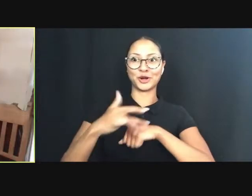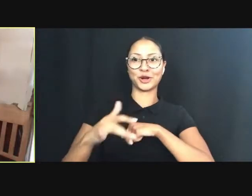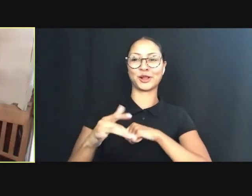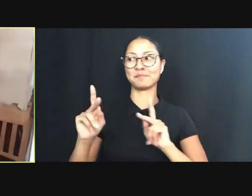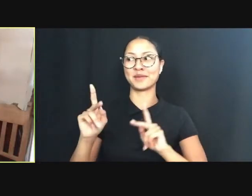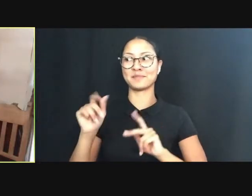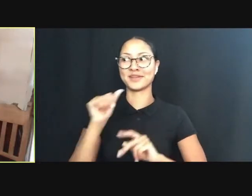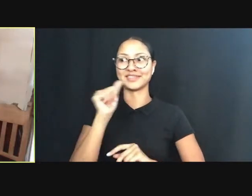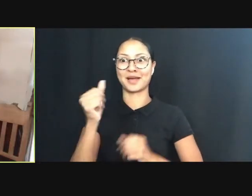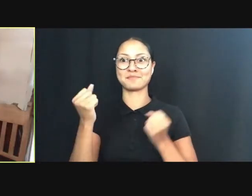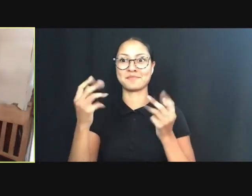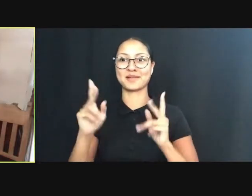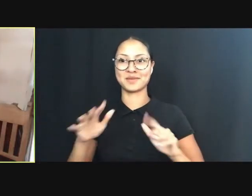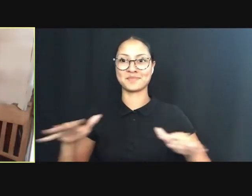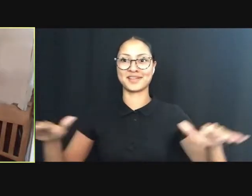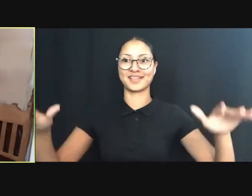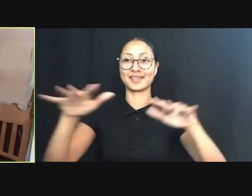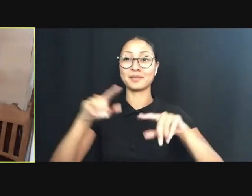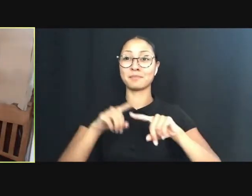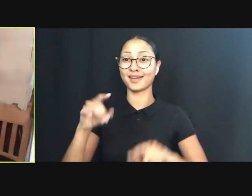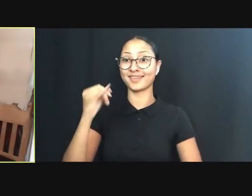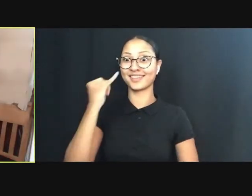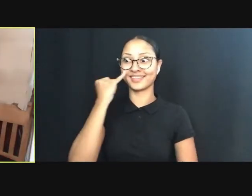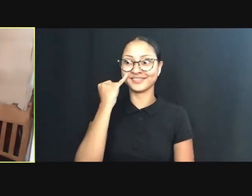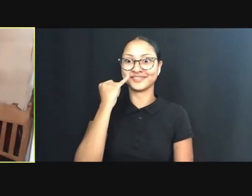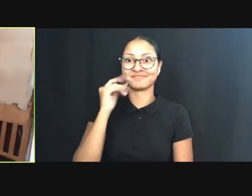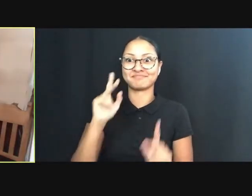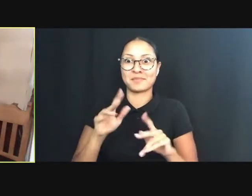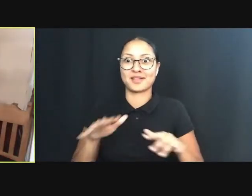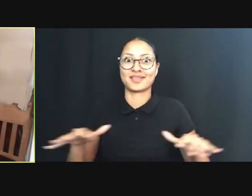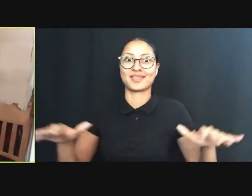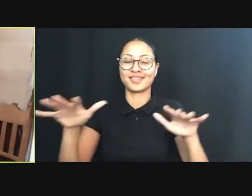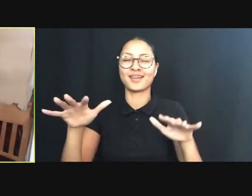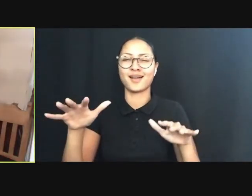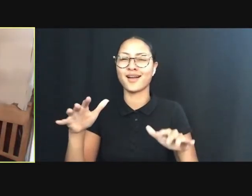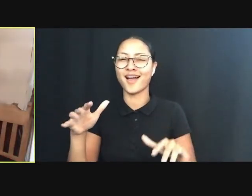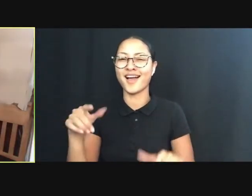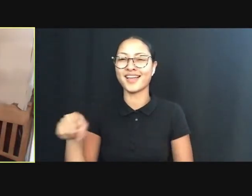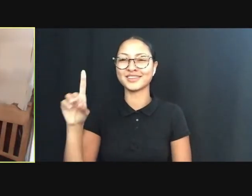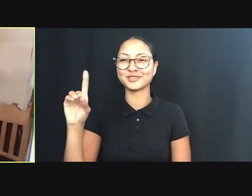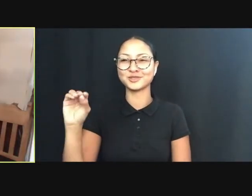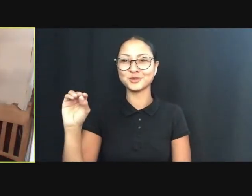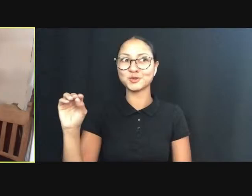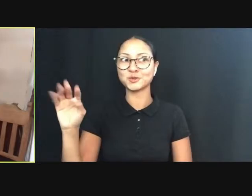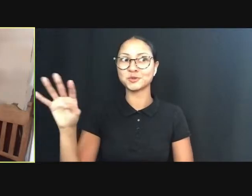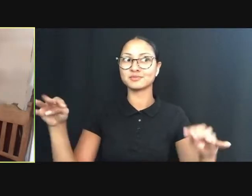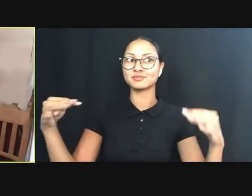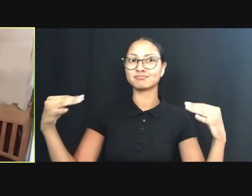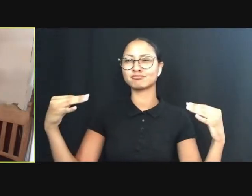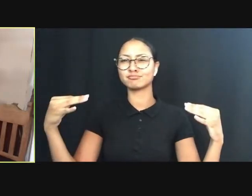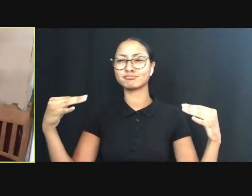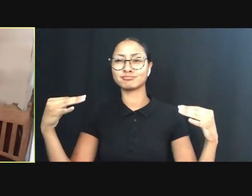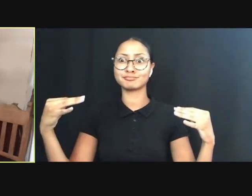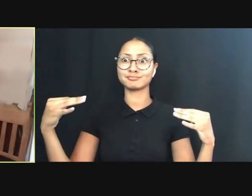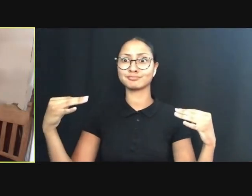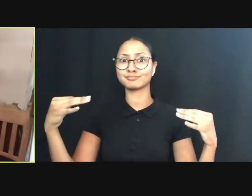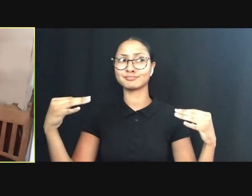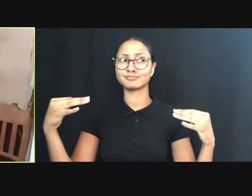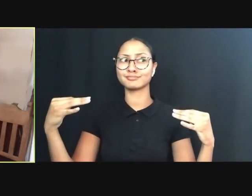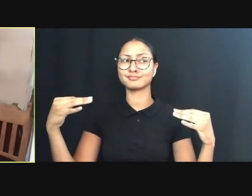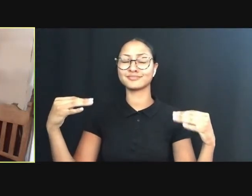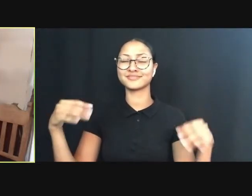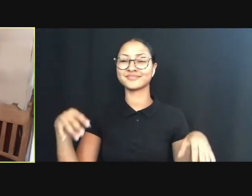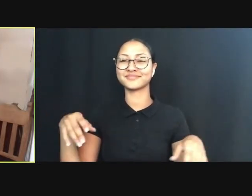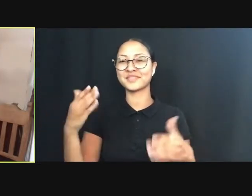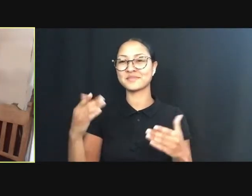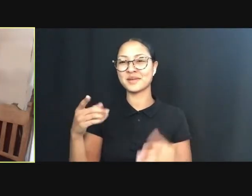folks around, there's definitely, you know, a little bit of that, like, you know, folks are afraid of whatever they perceive